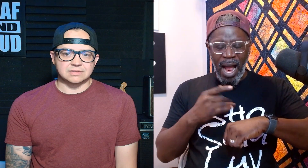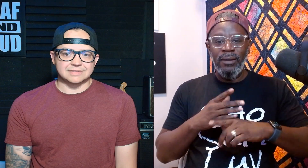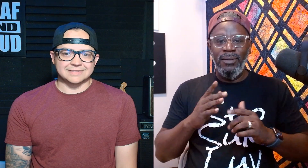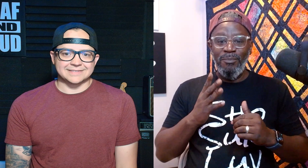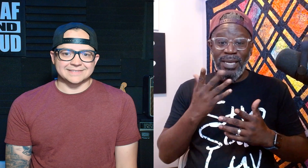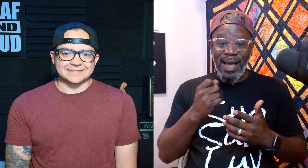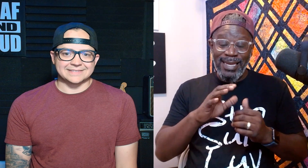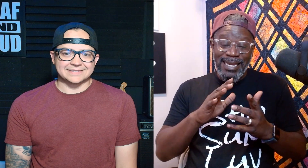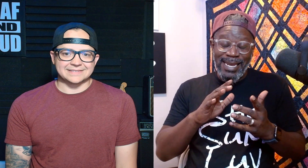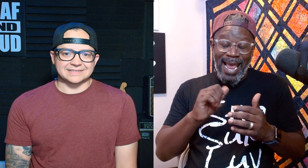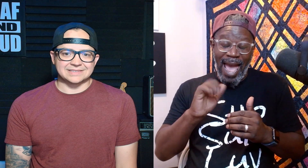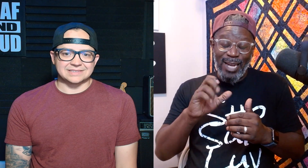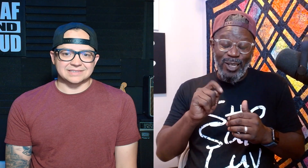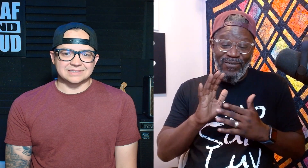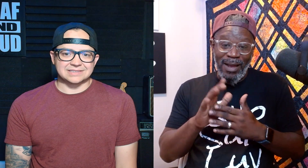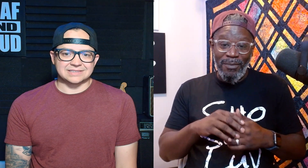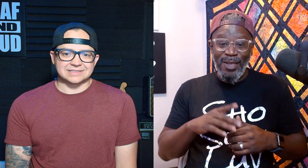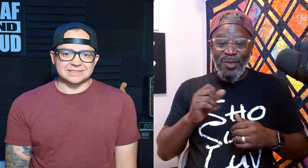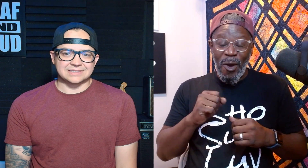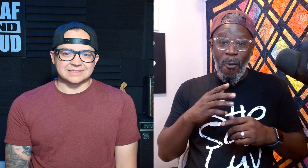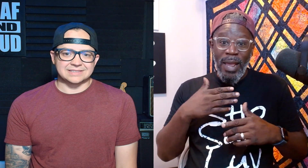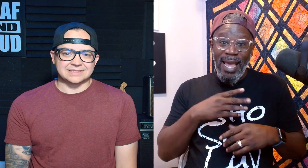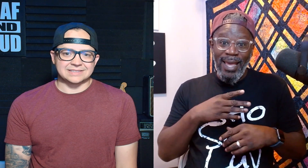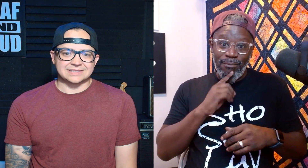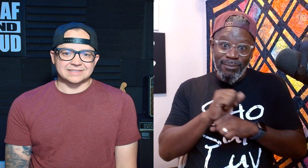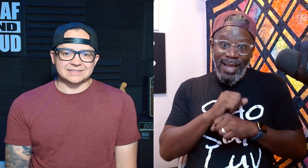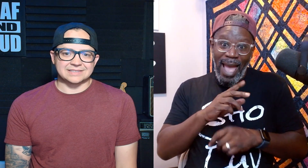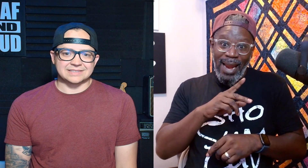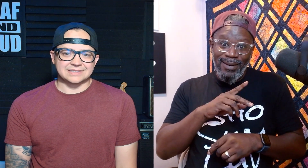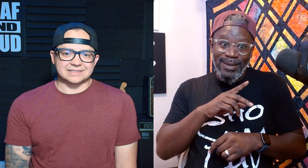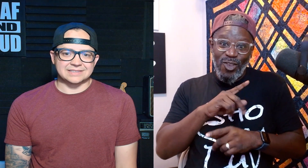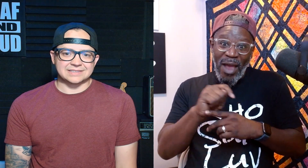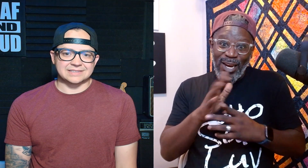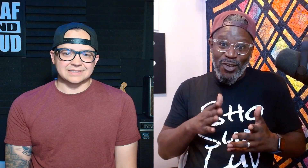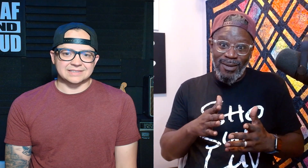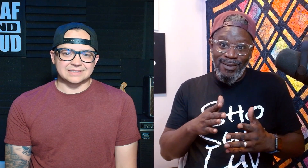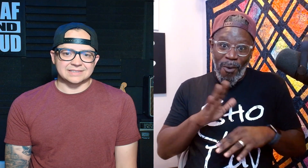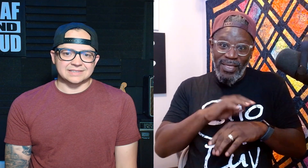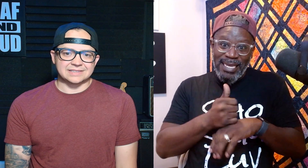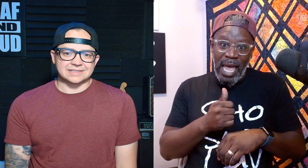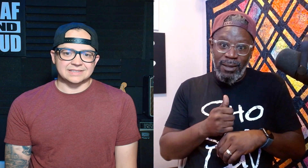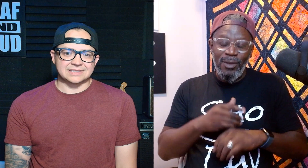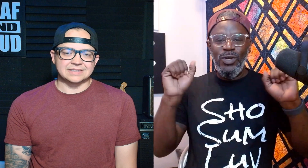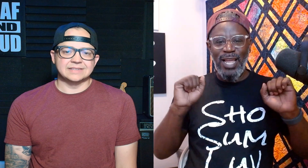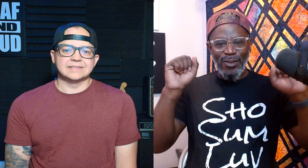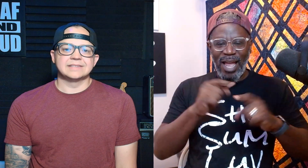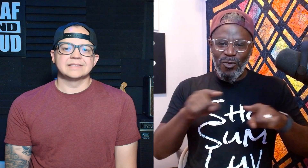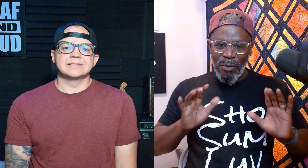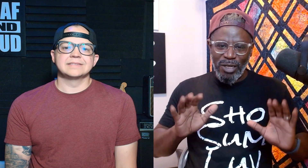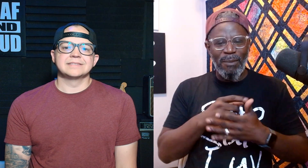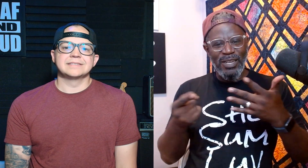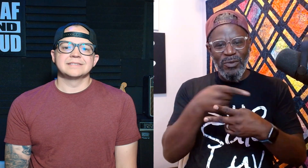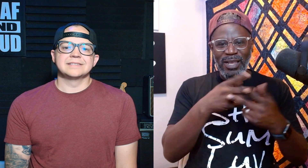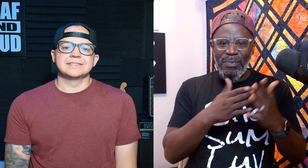like, why? Because it's an action film. So we had trainers on the set. You need exercise,